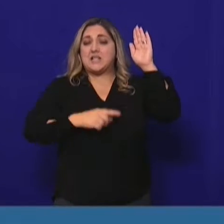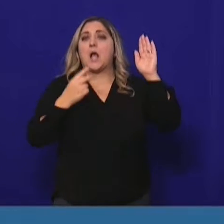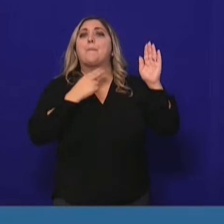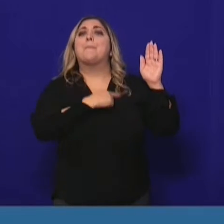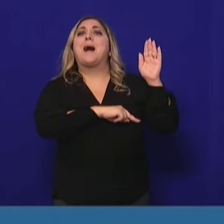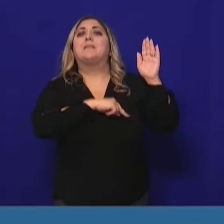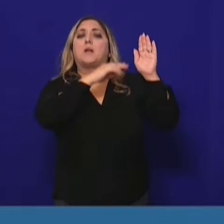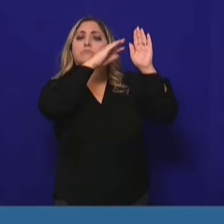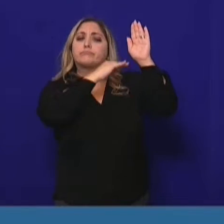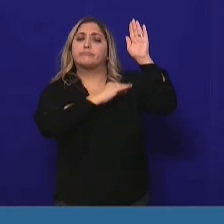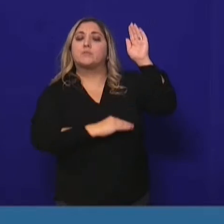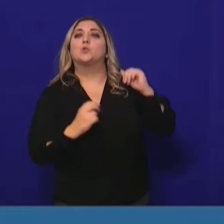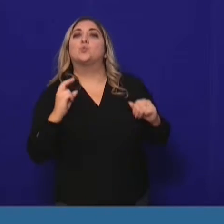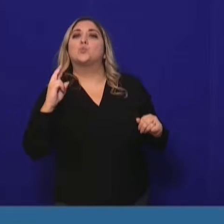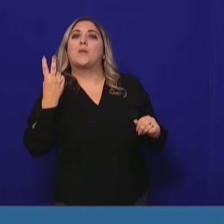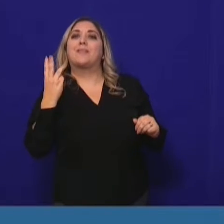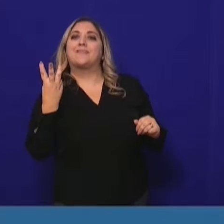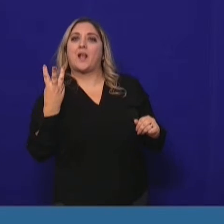it-23rd case.